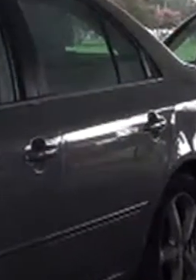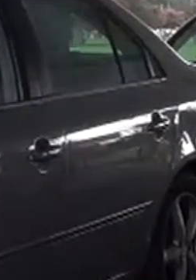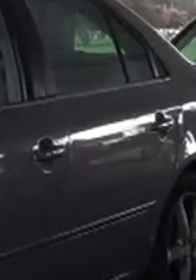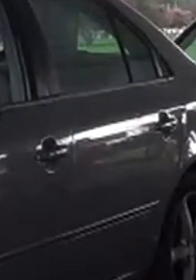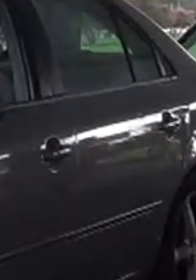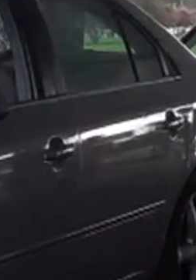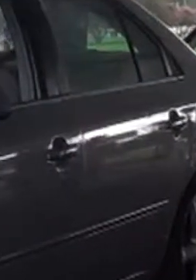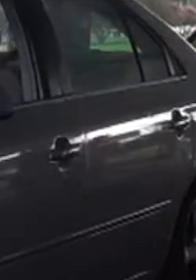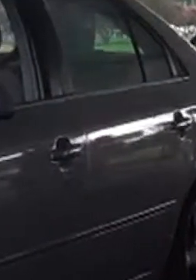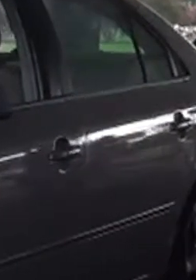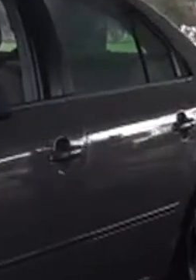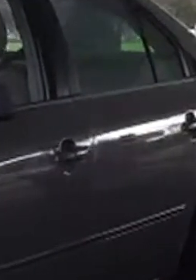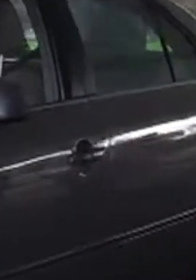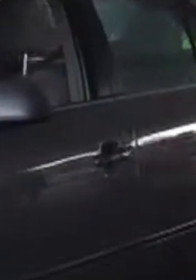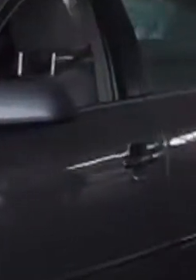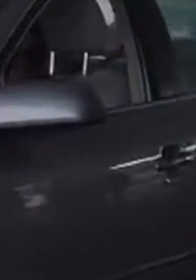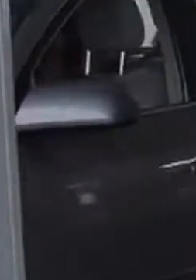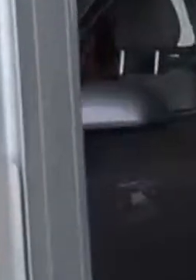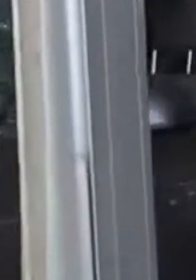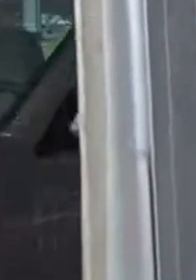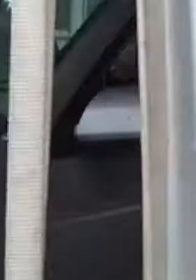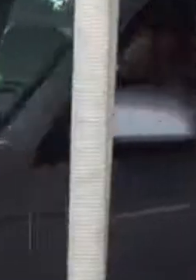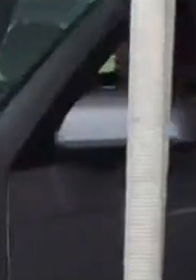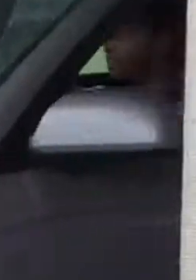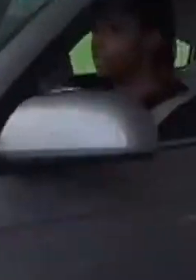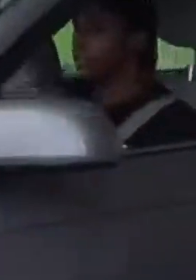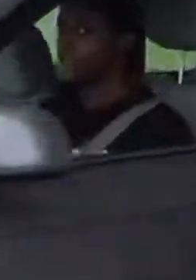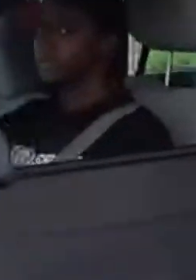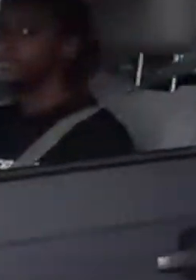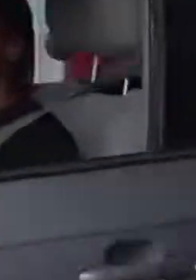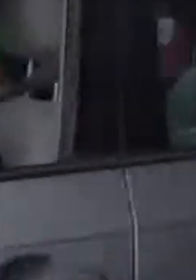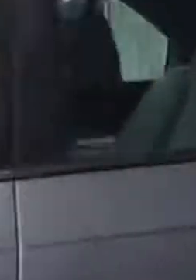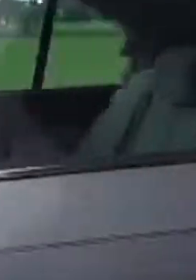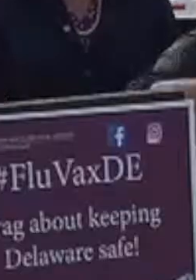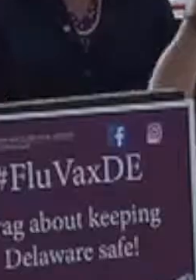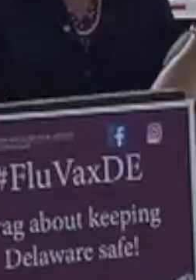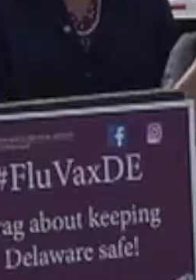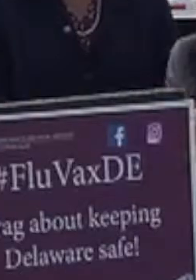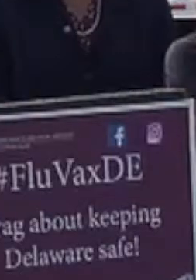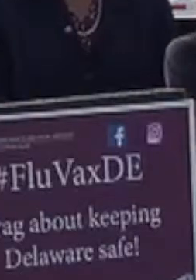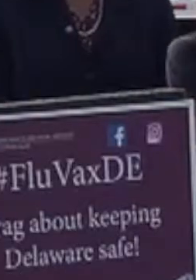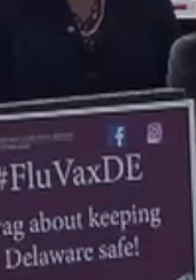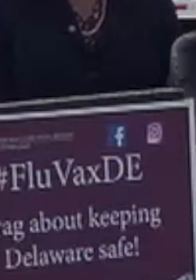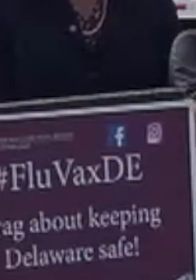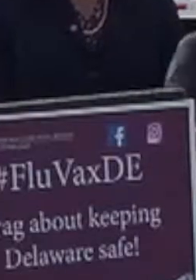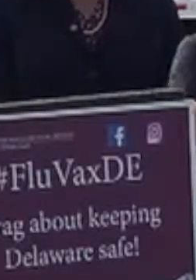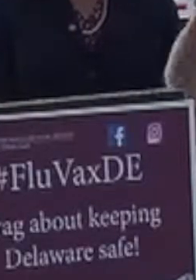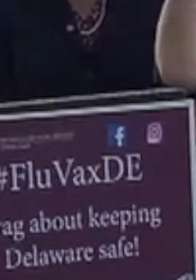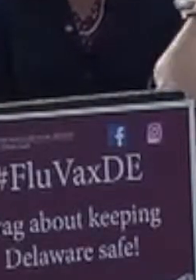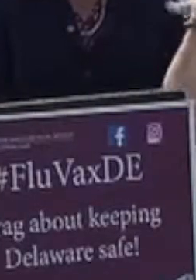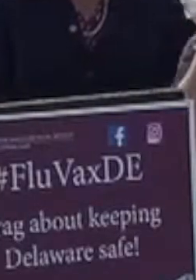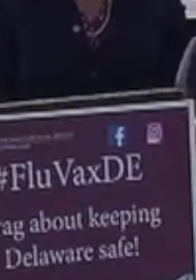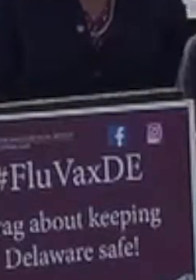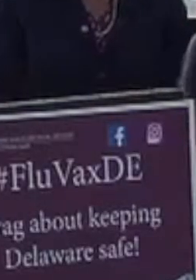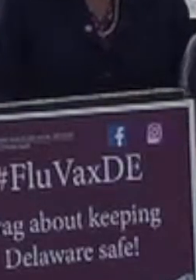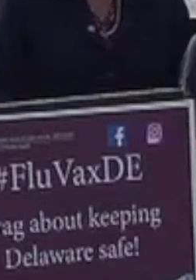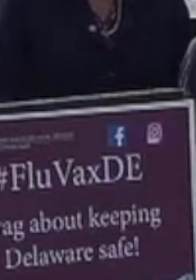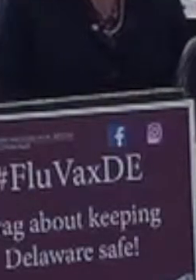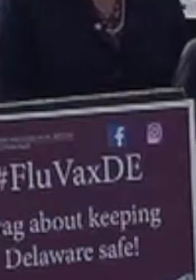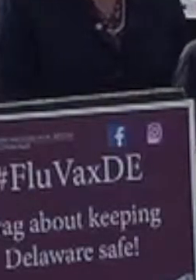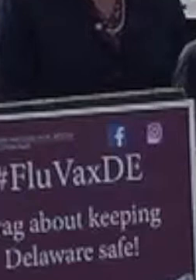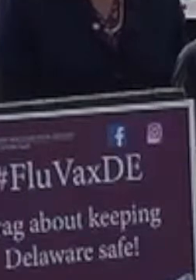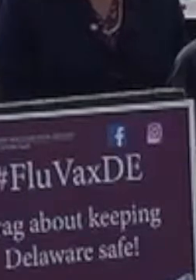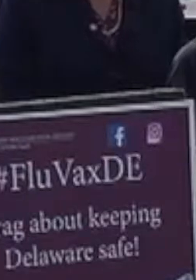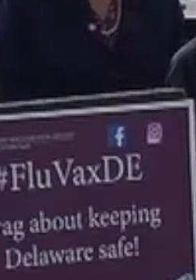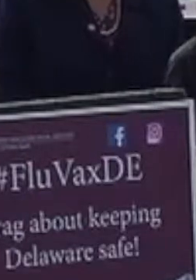the community in public health is people think one vaccination 2 years ago is sufficient. It is not. The message we want to get out